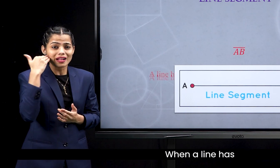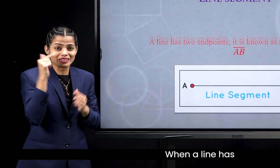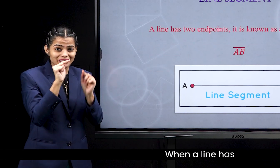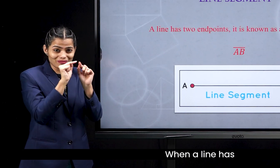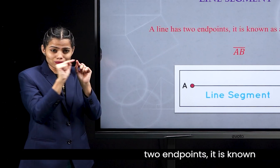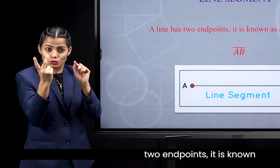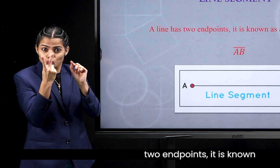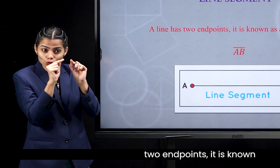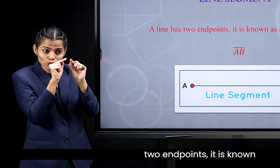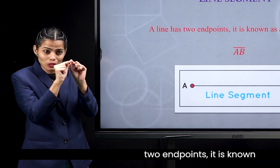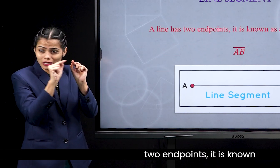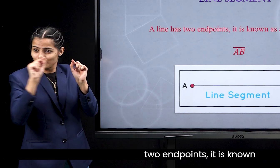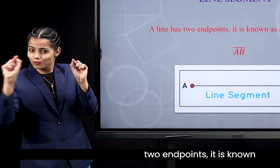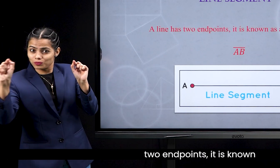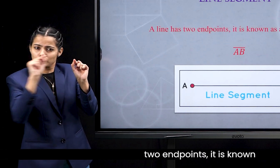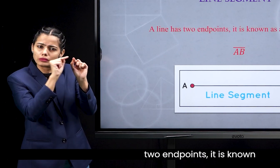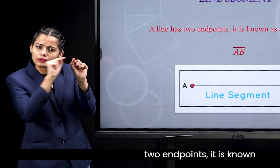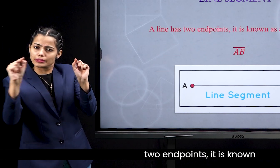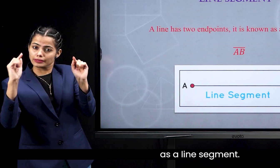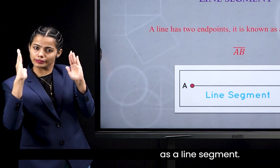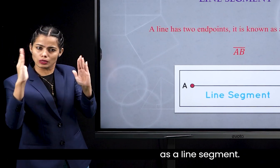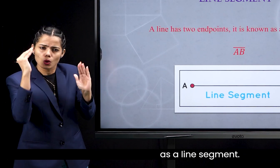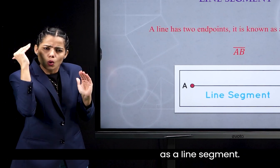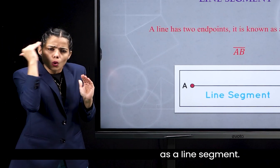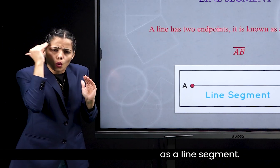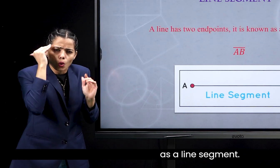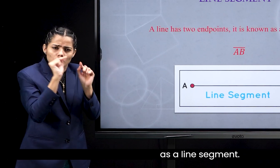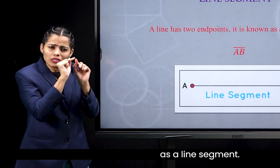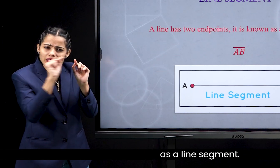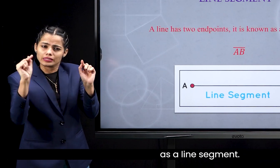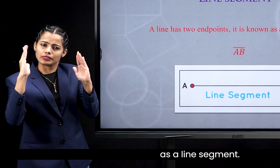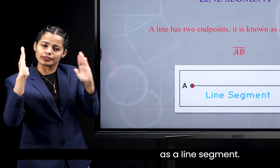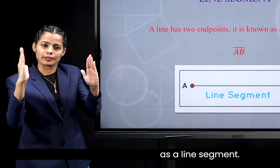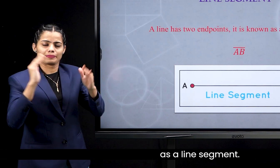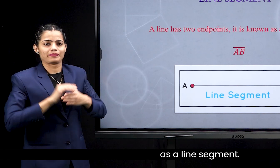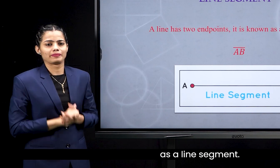When a line has two endpoints, it is known as a line segment.